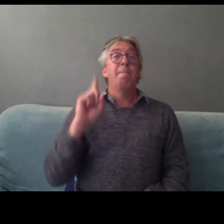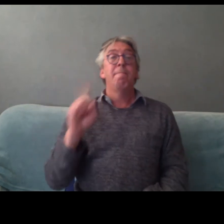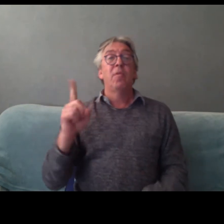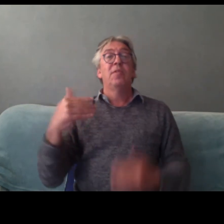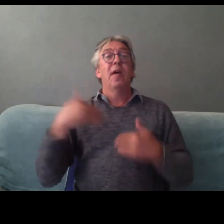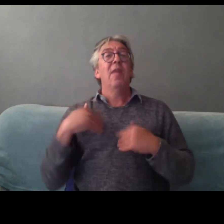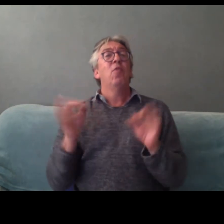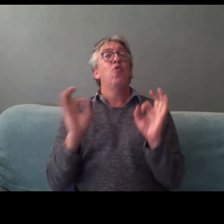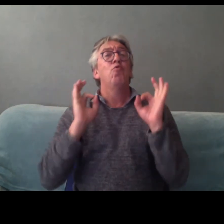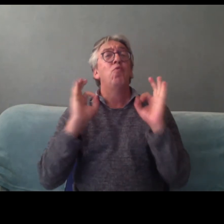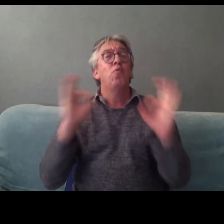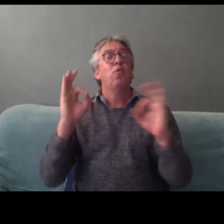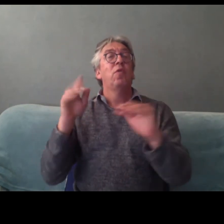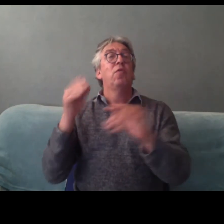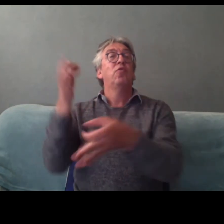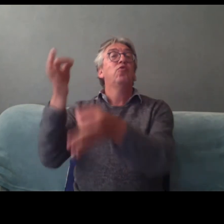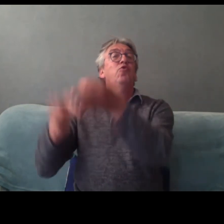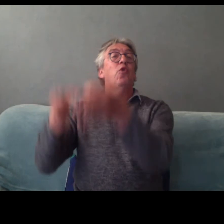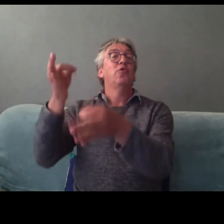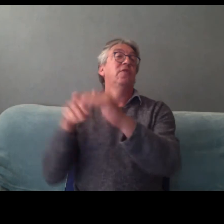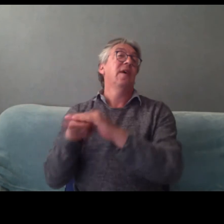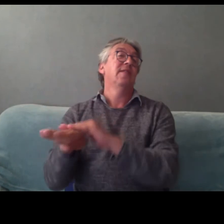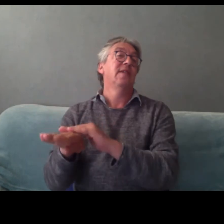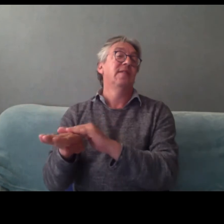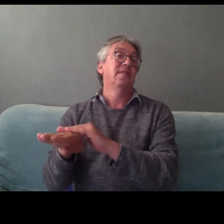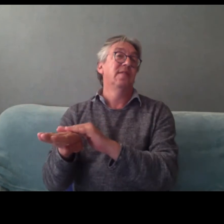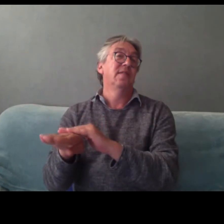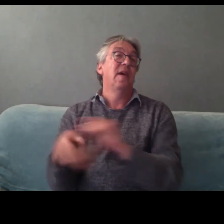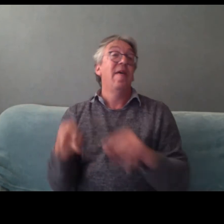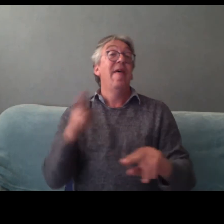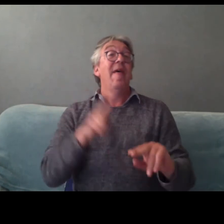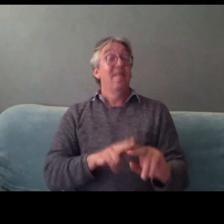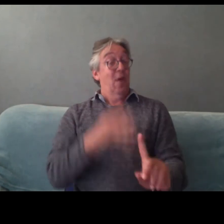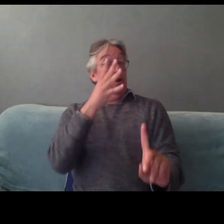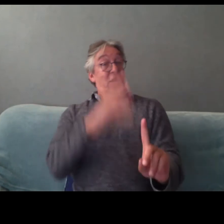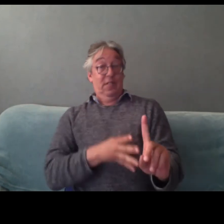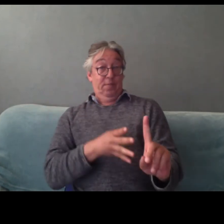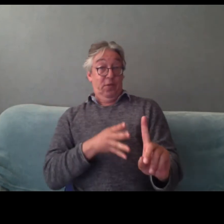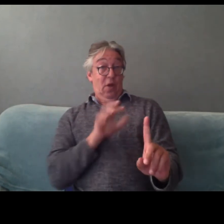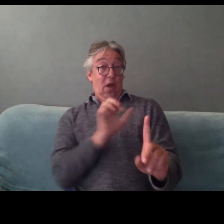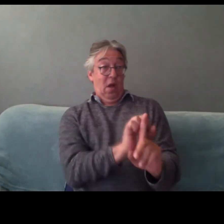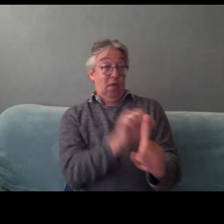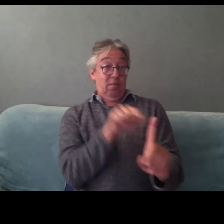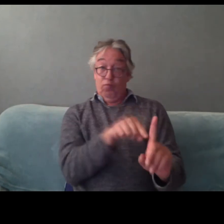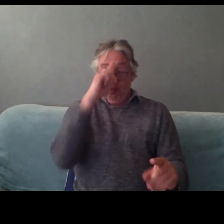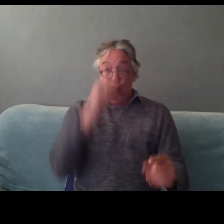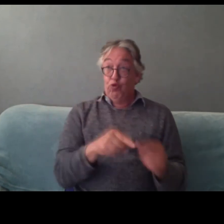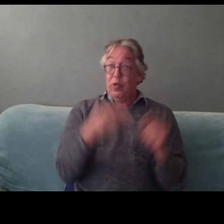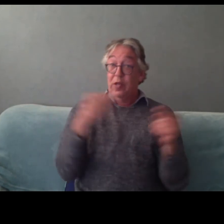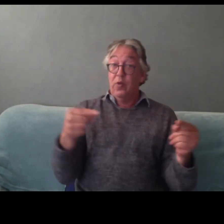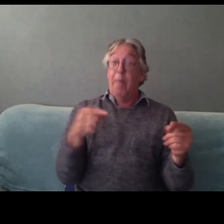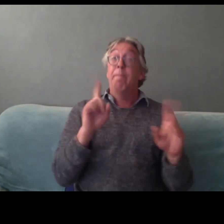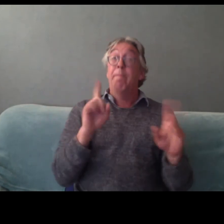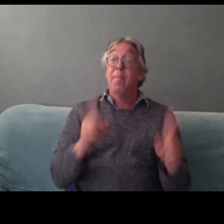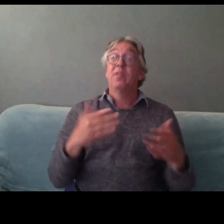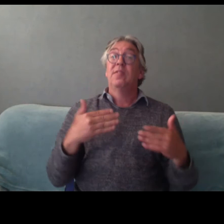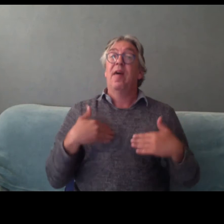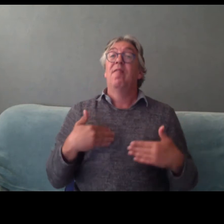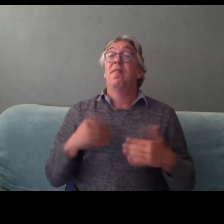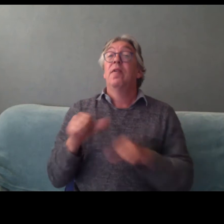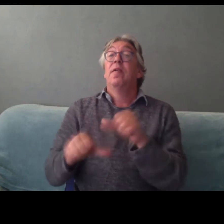systems for contesting the results or the conclusions of disability assessments. Catalina has mentioned training,